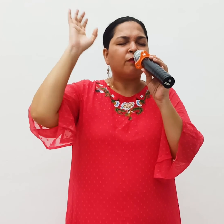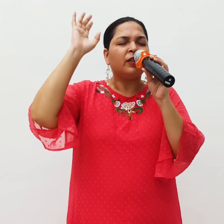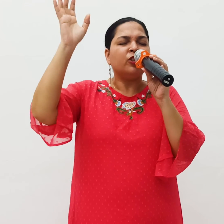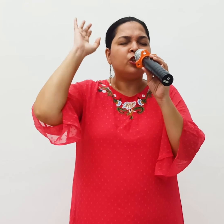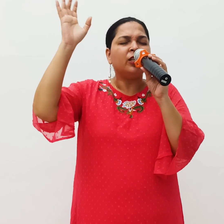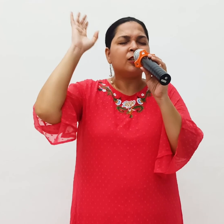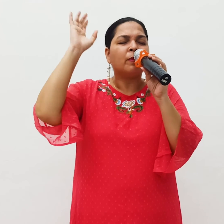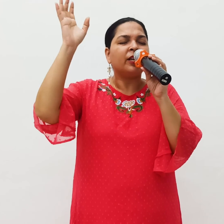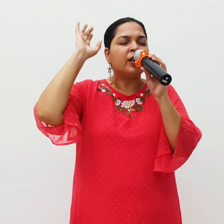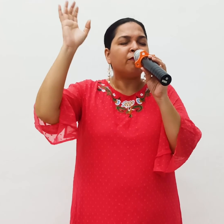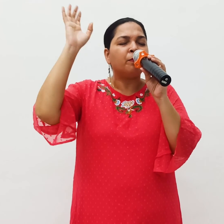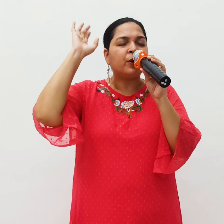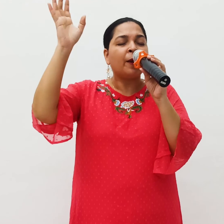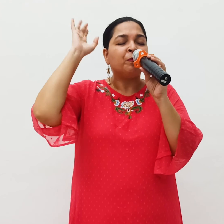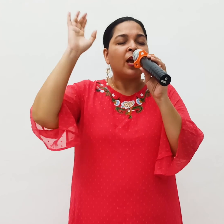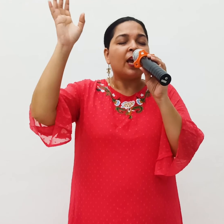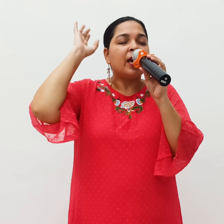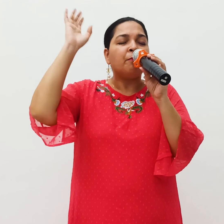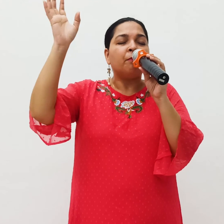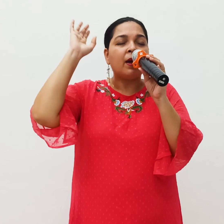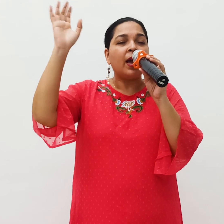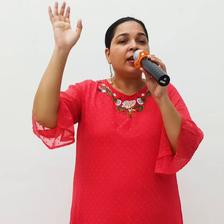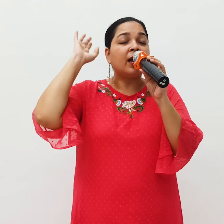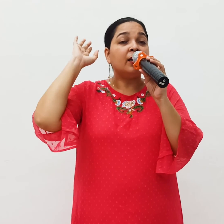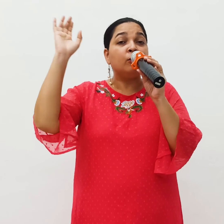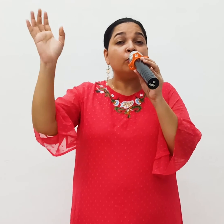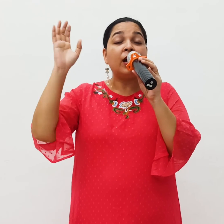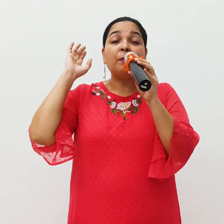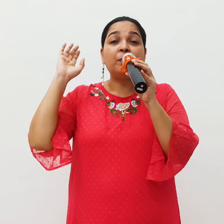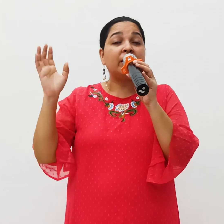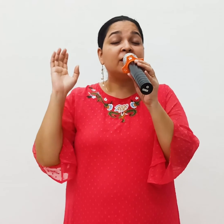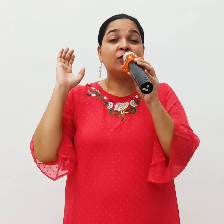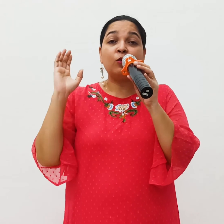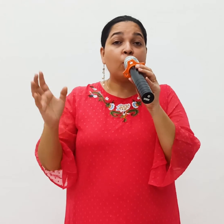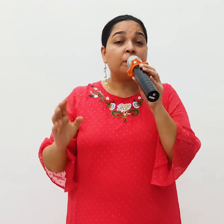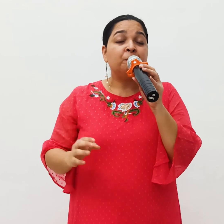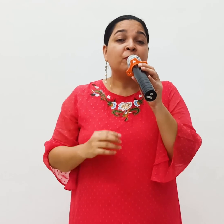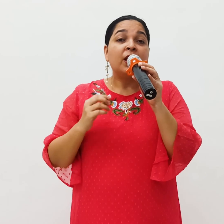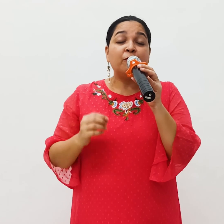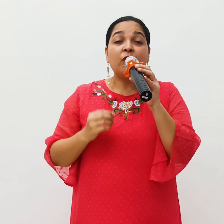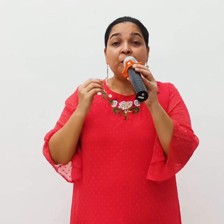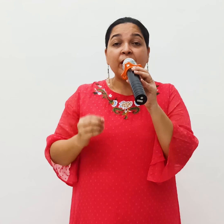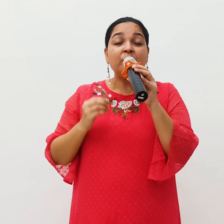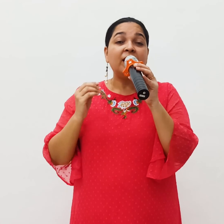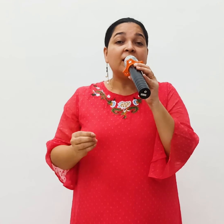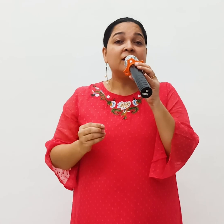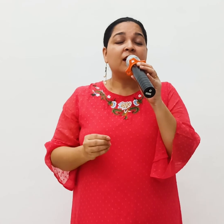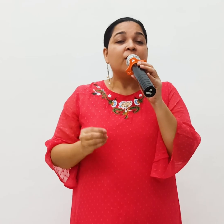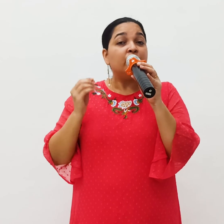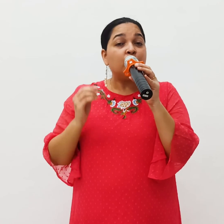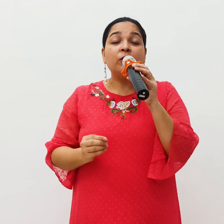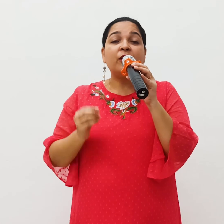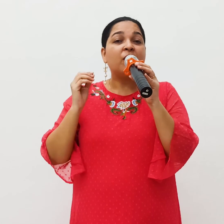Father. Thank you, Father. In Jesus' mighty name we pray. Amen. Hallelujah. Praise the Lord. If you have prayed with